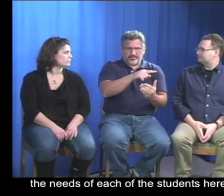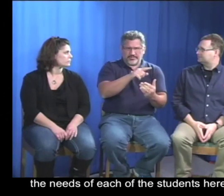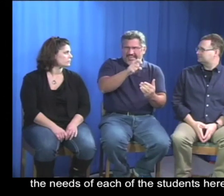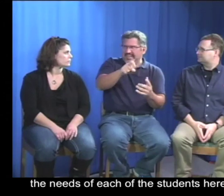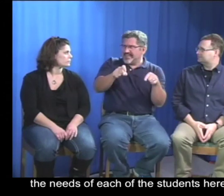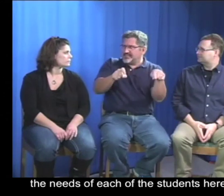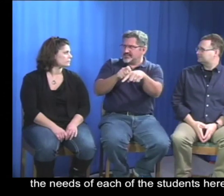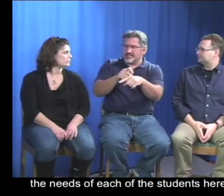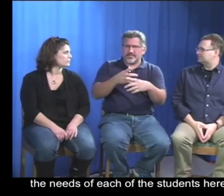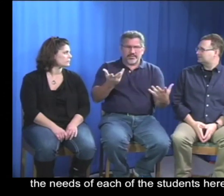students here.